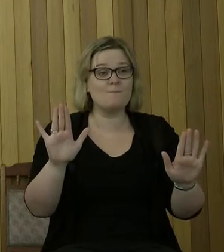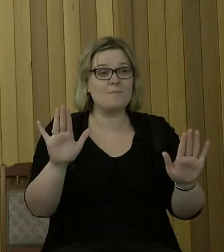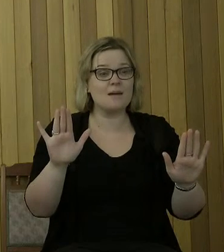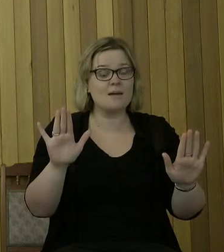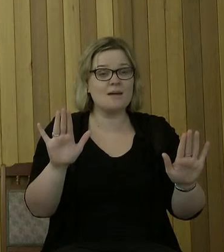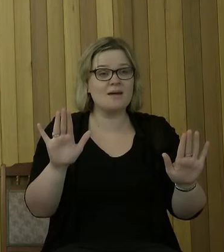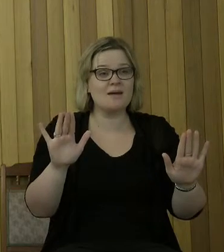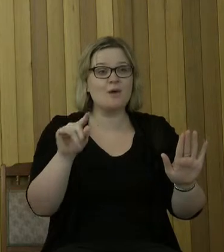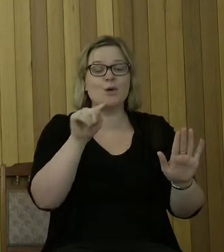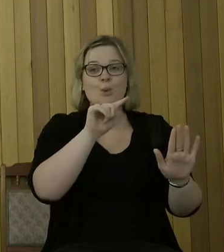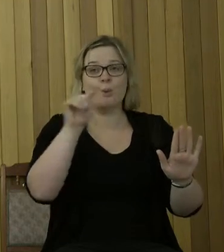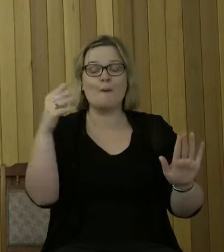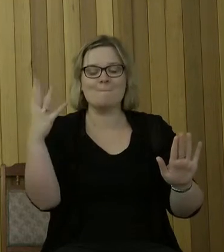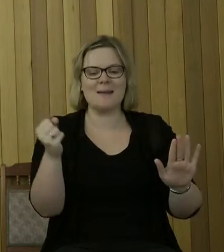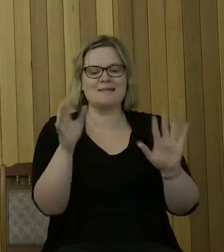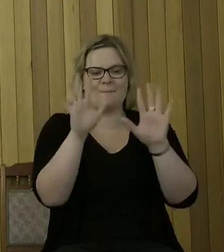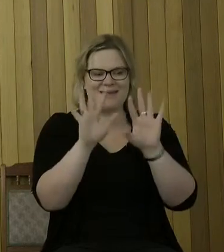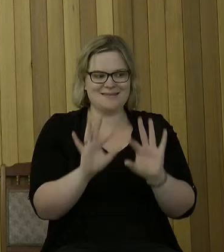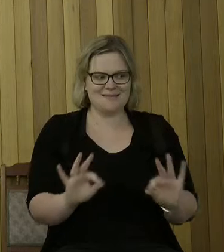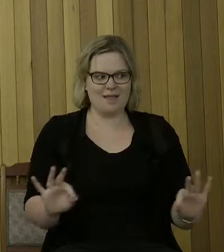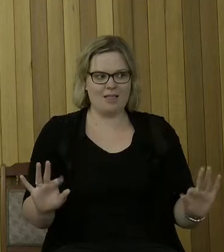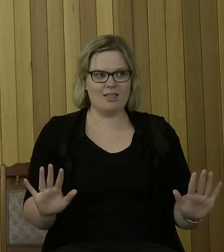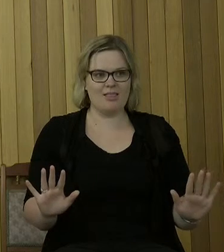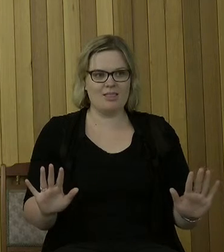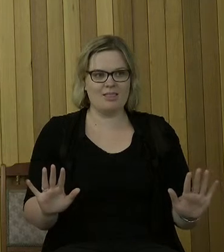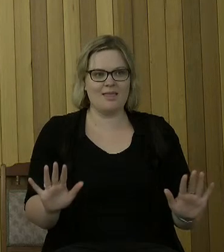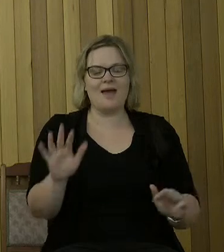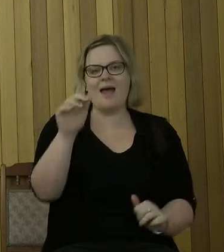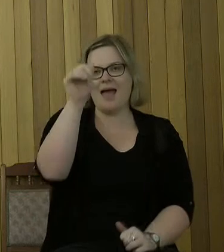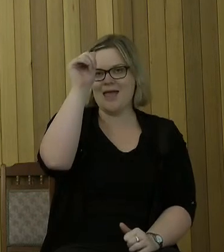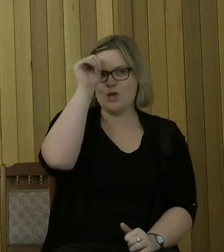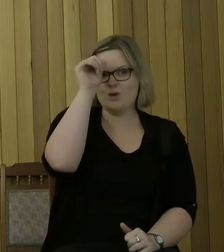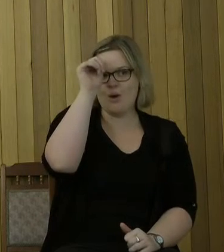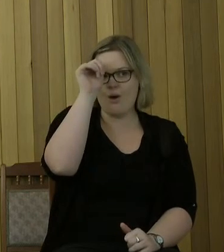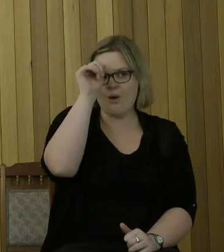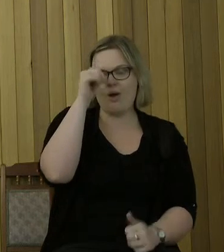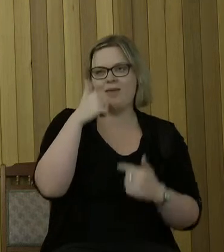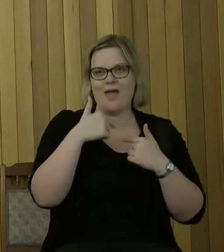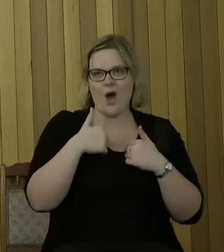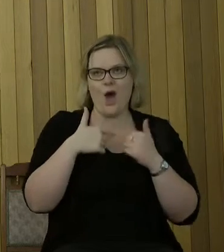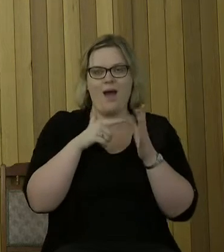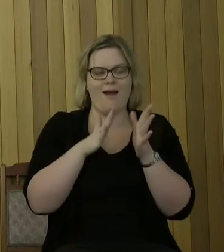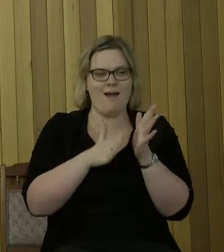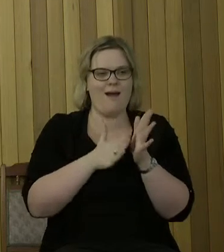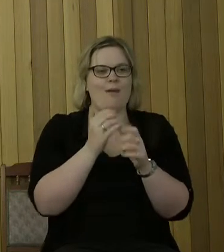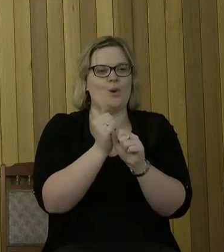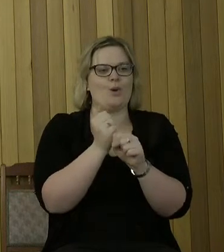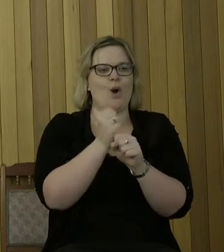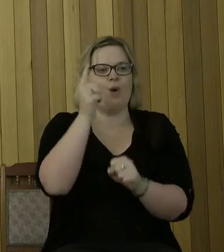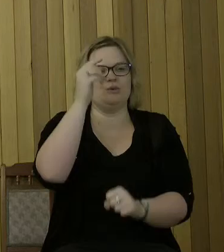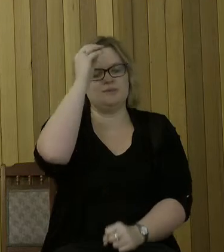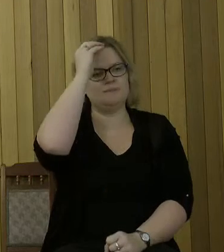and be still and know that I am God.